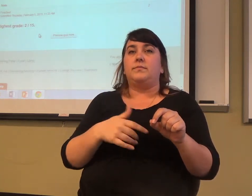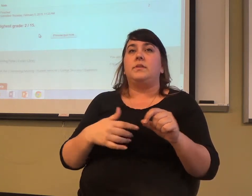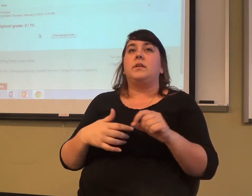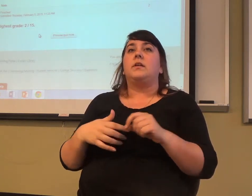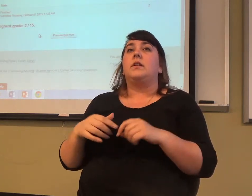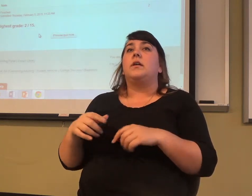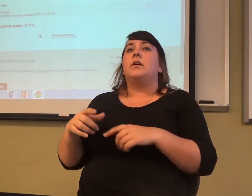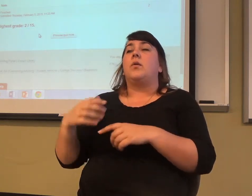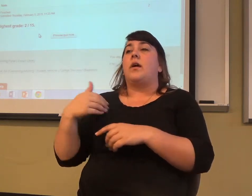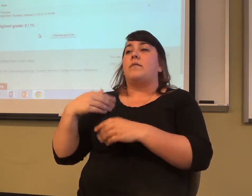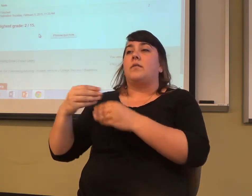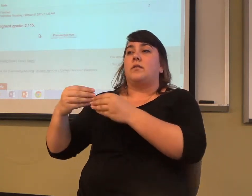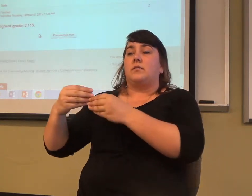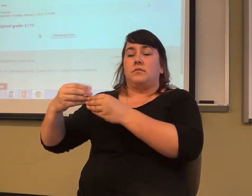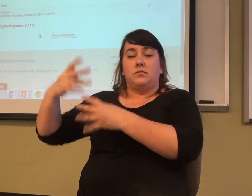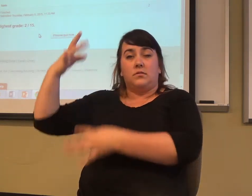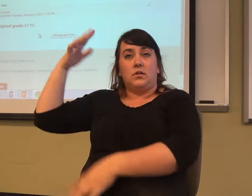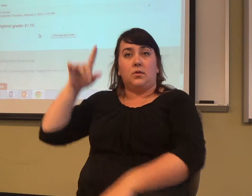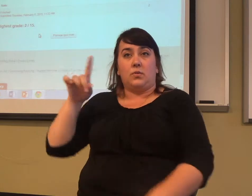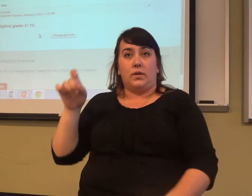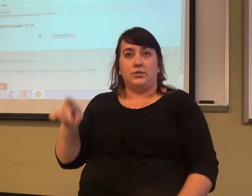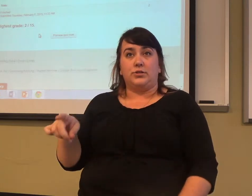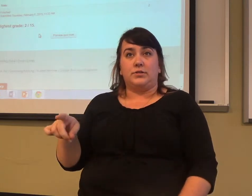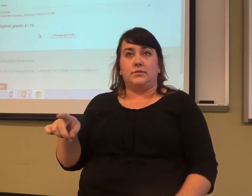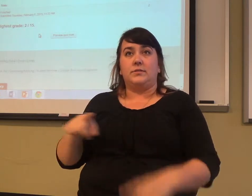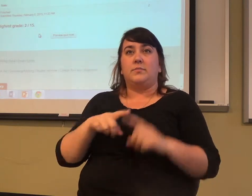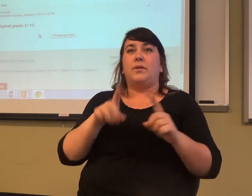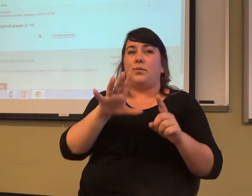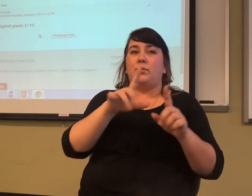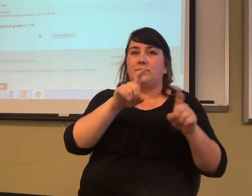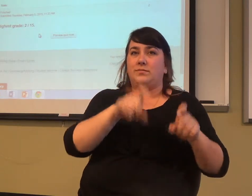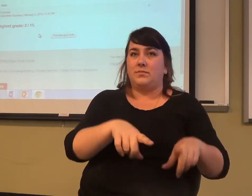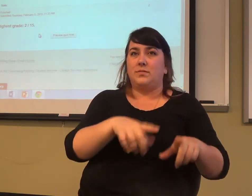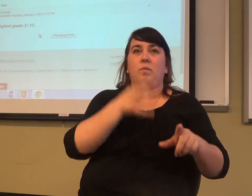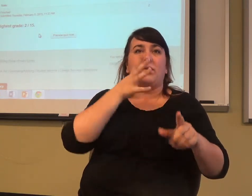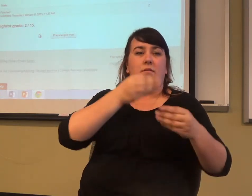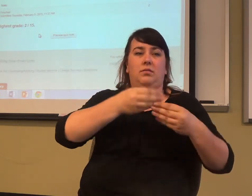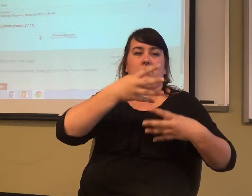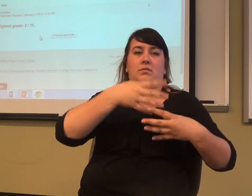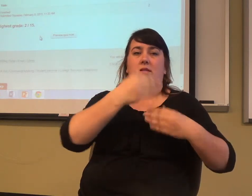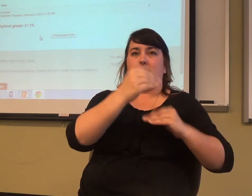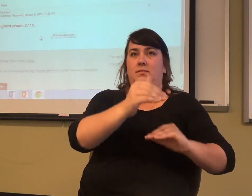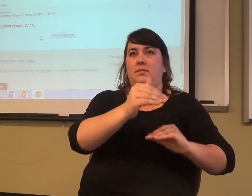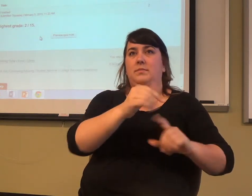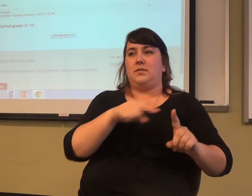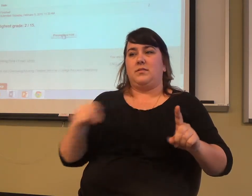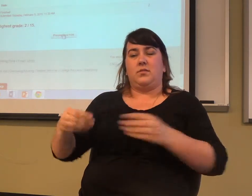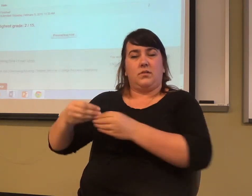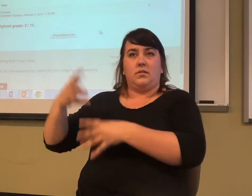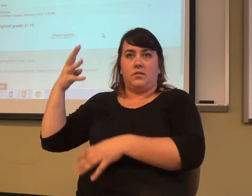are questions on the quiz, so the next quiz you take is going to look different than the one you just took. Okay, even though it's the same